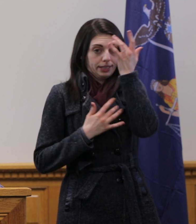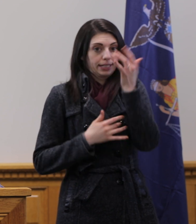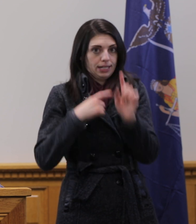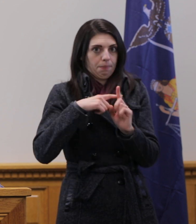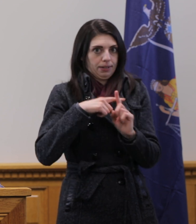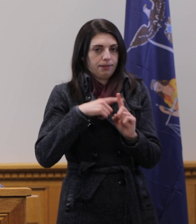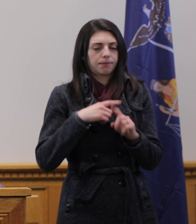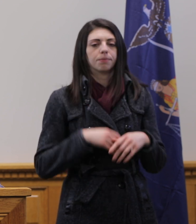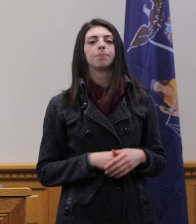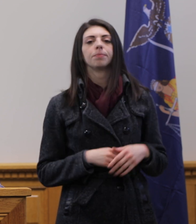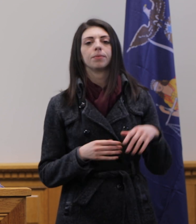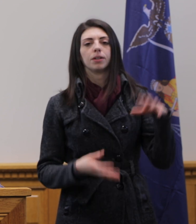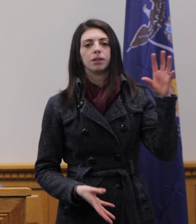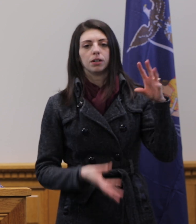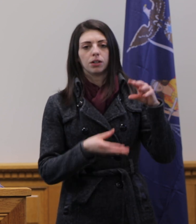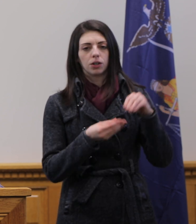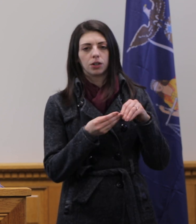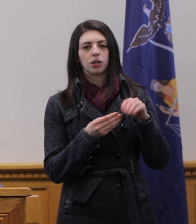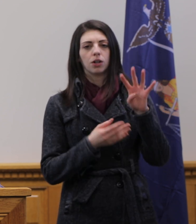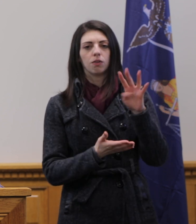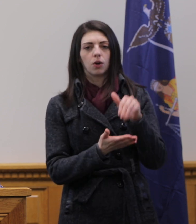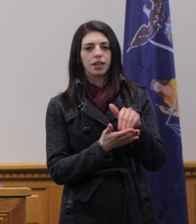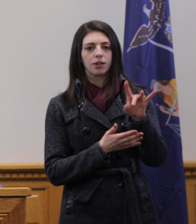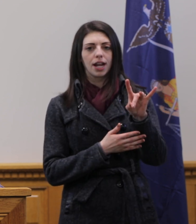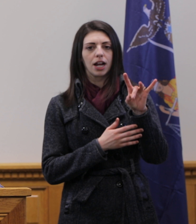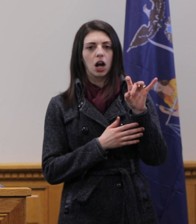cases. We've have